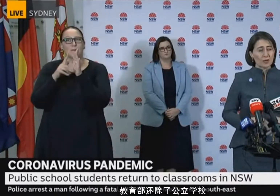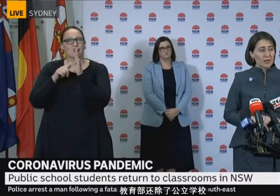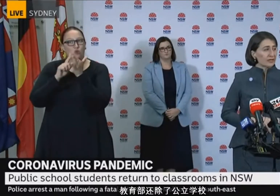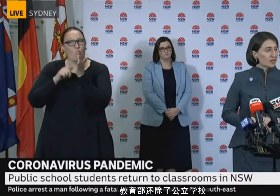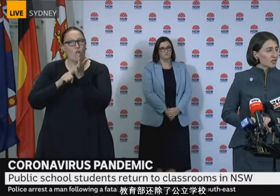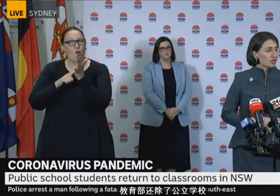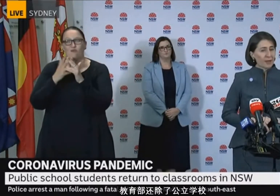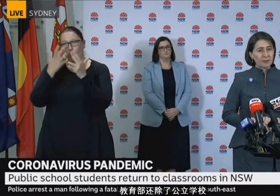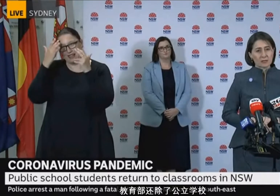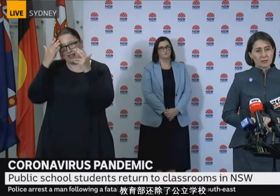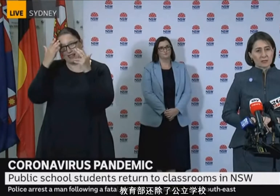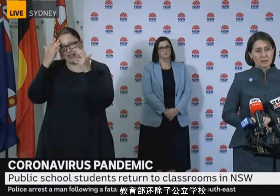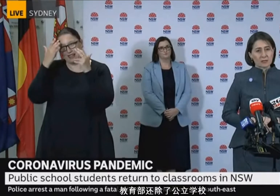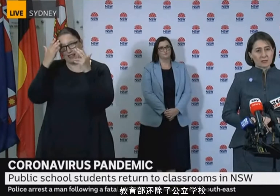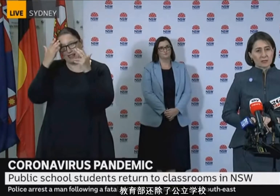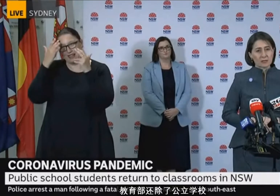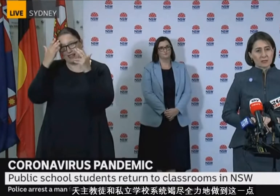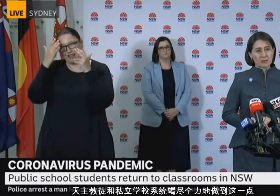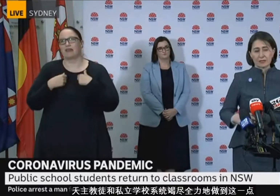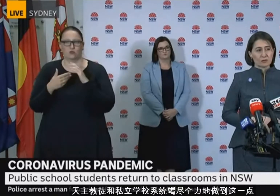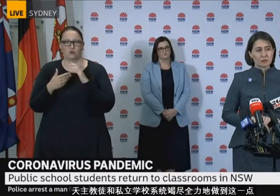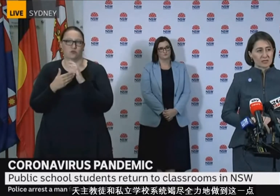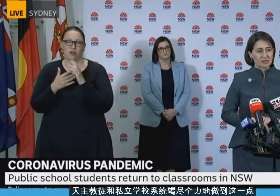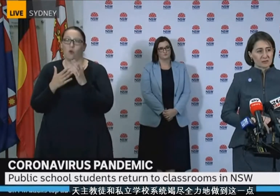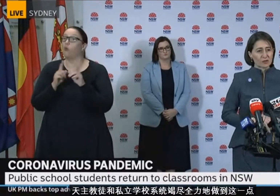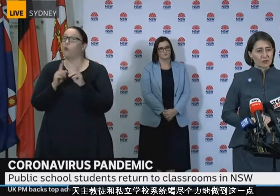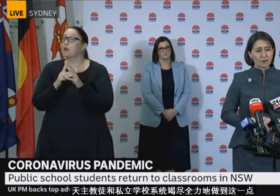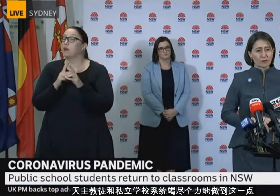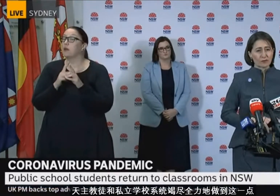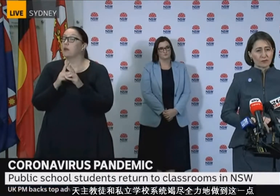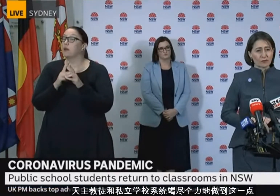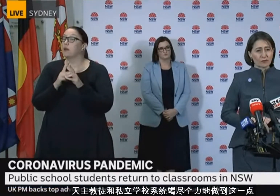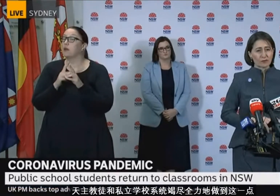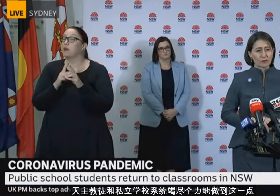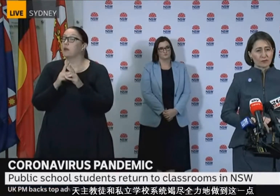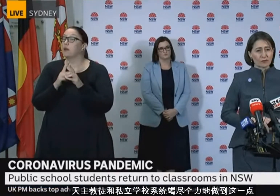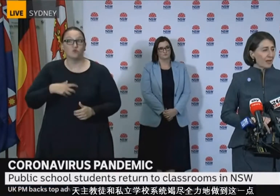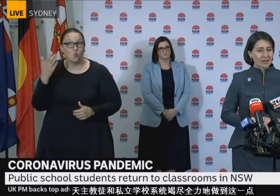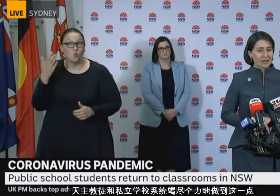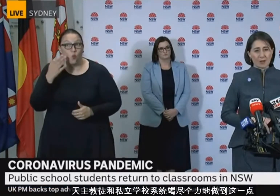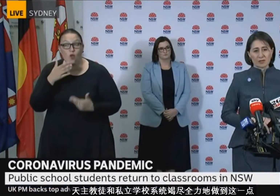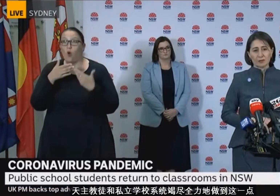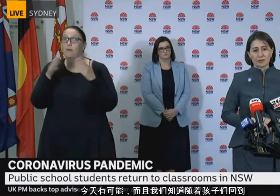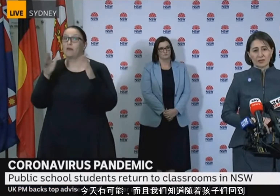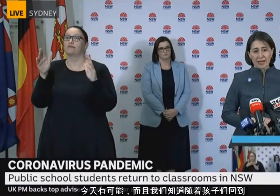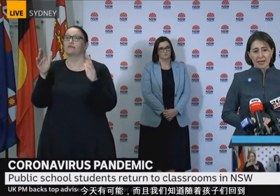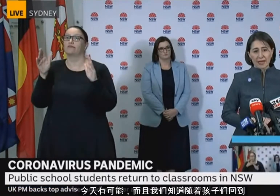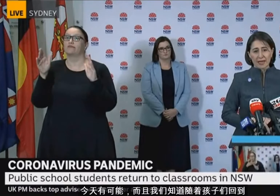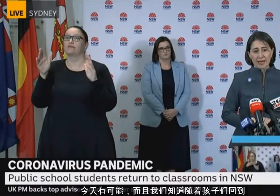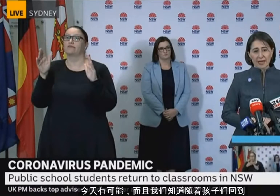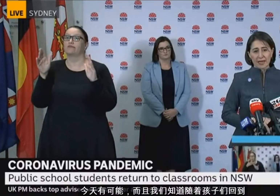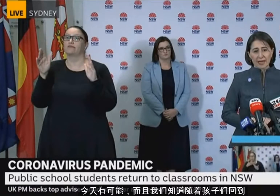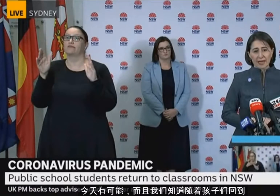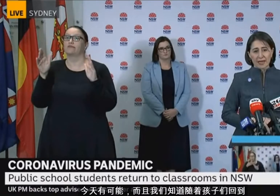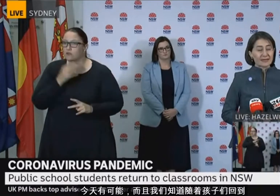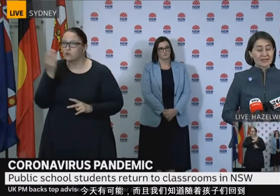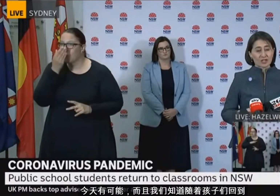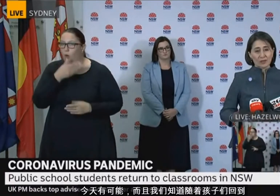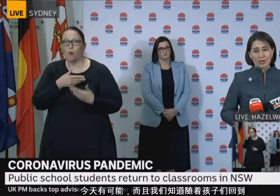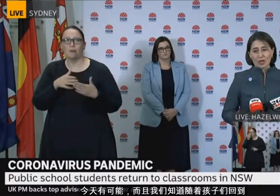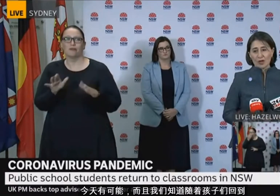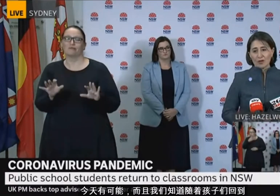of Education, but also, in addition to the public schools, the Catholic and independent school systems who've really worked hard to make that possible